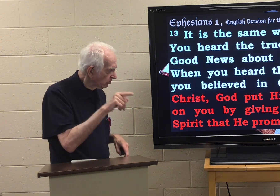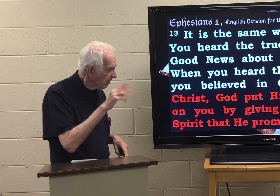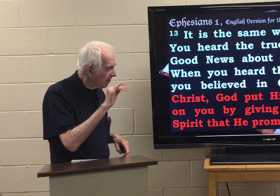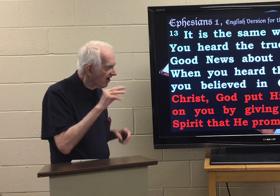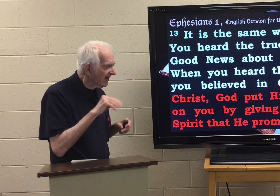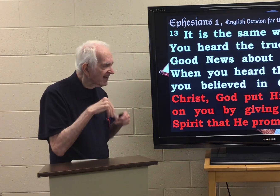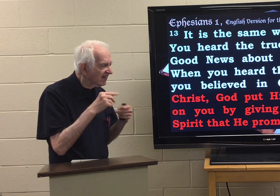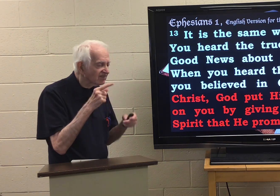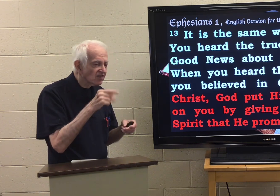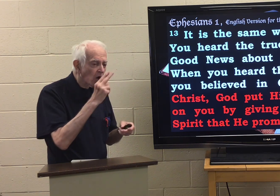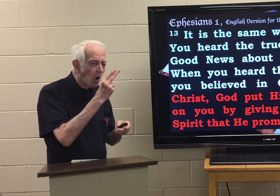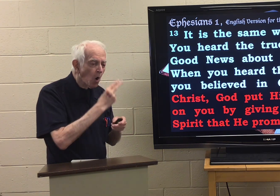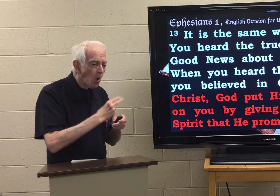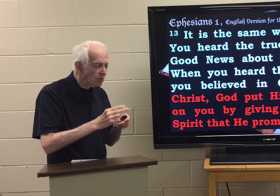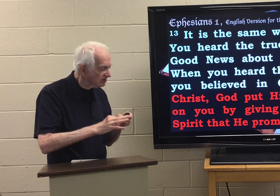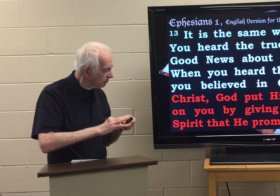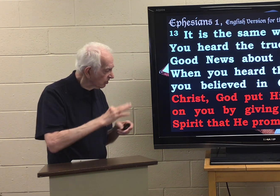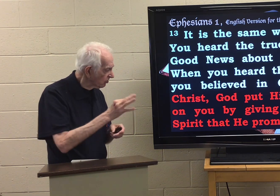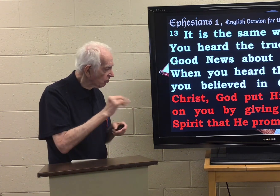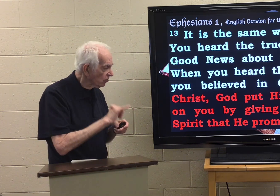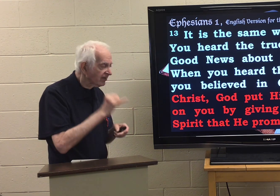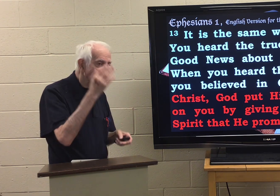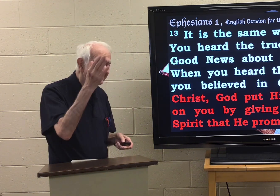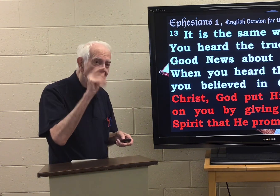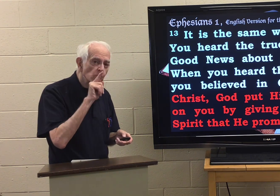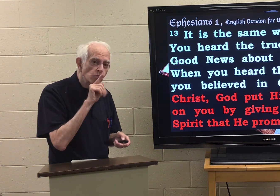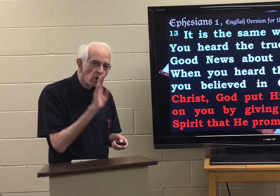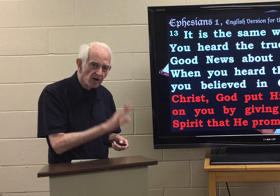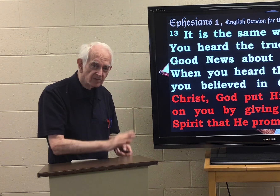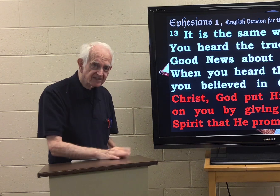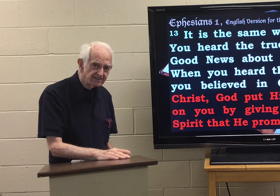on you by giving you the Holy Spirit that He promised.